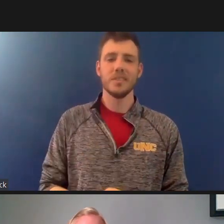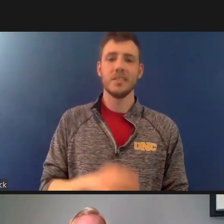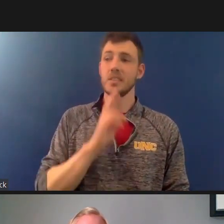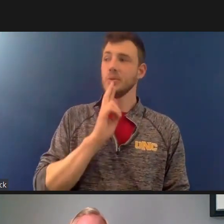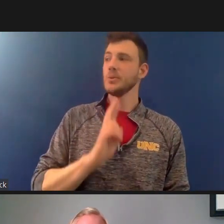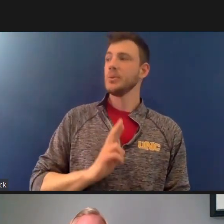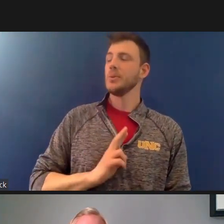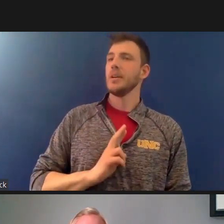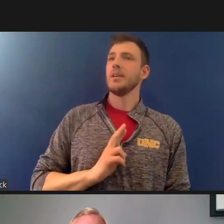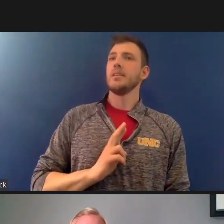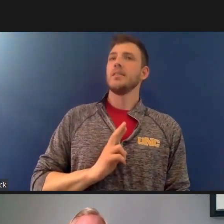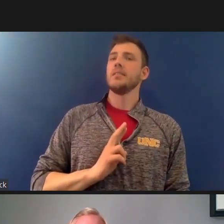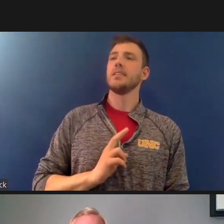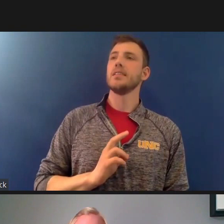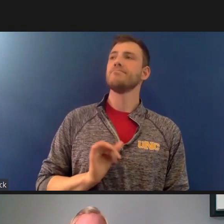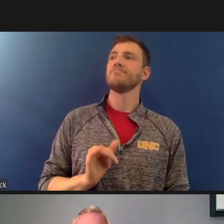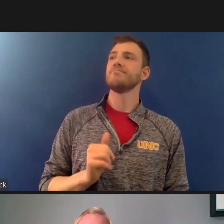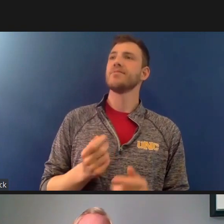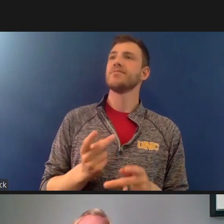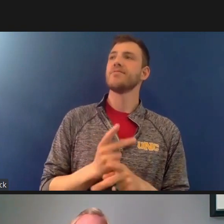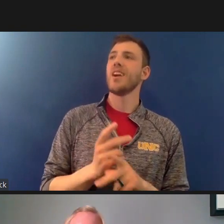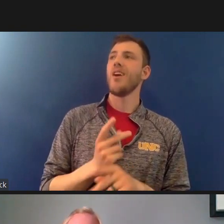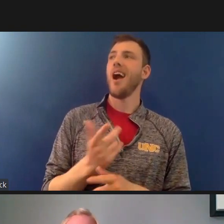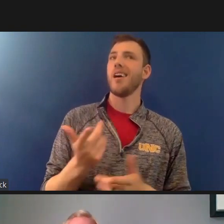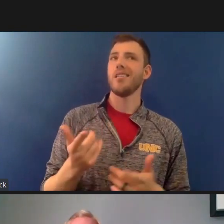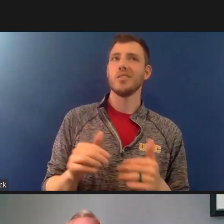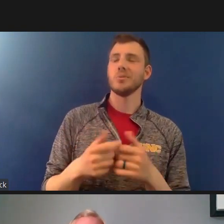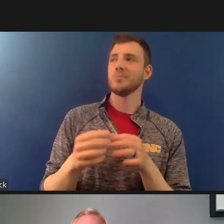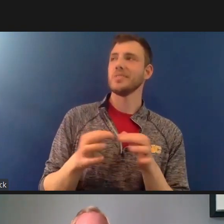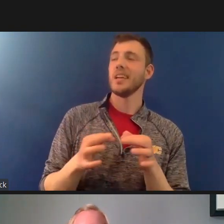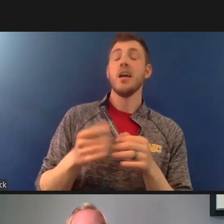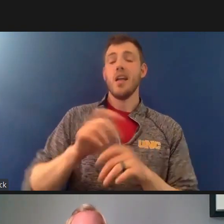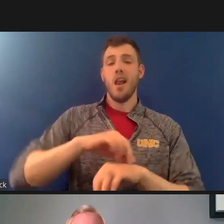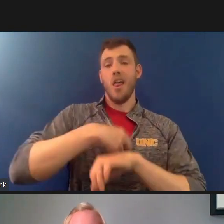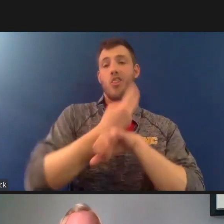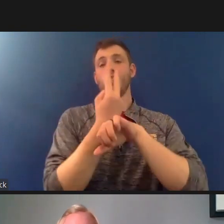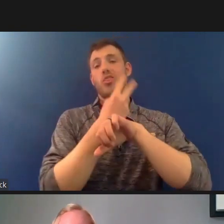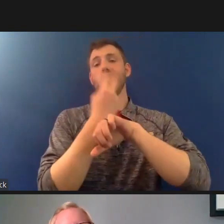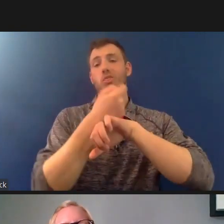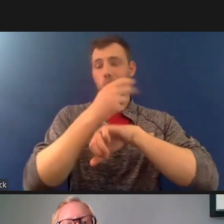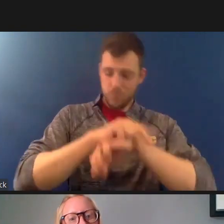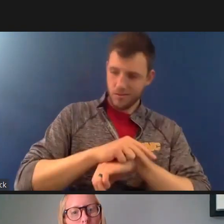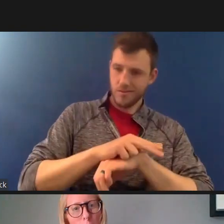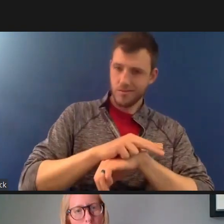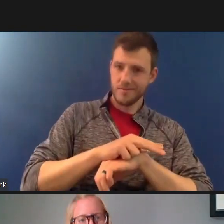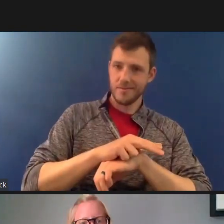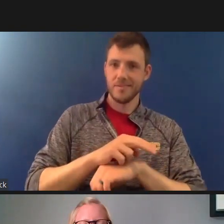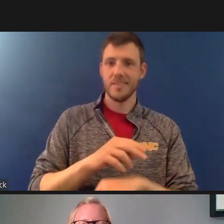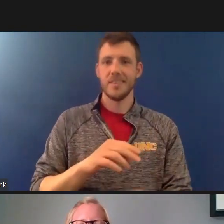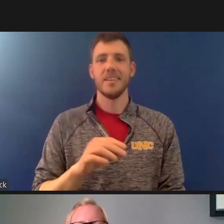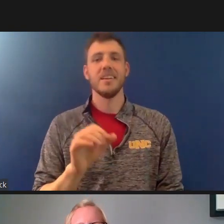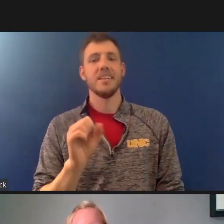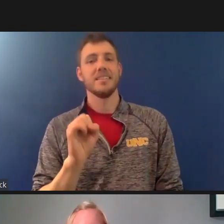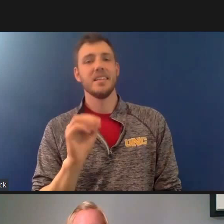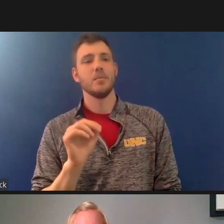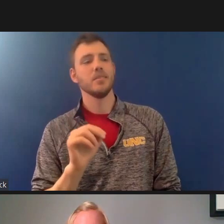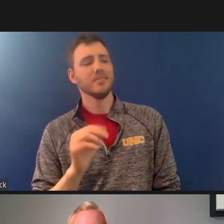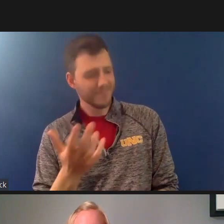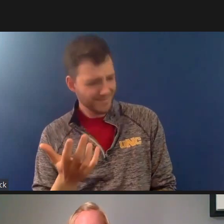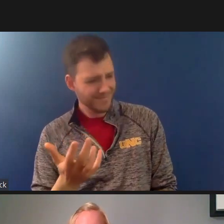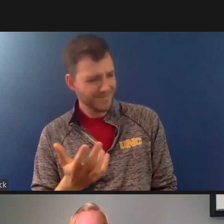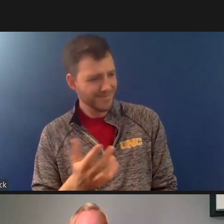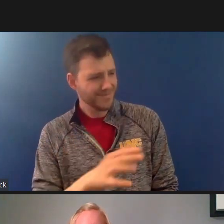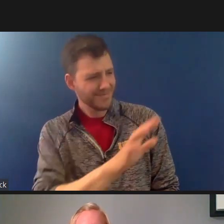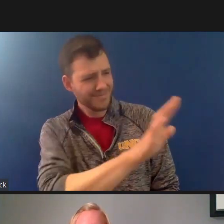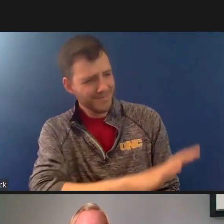his head and fell over. When they had done laughing, Simon stroked Ralph's arm shyly, and they had to laugh again. Come on,